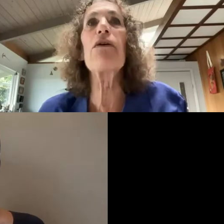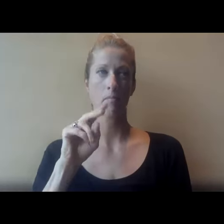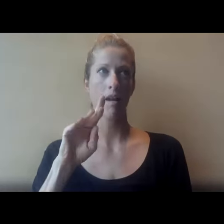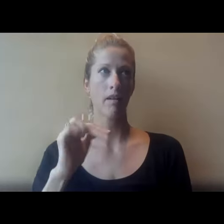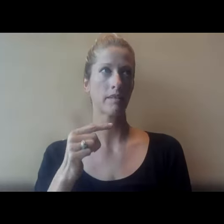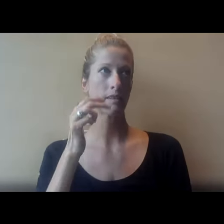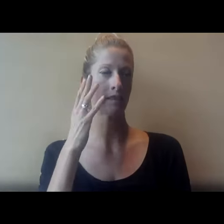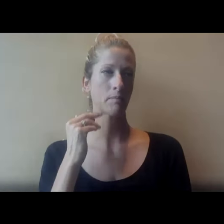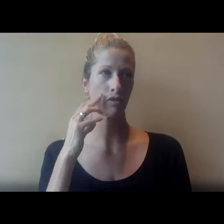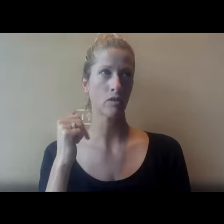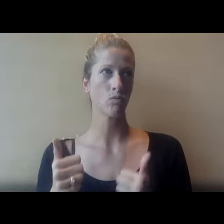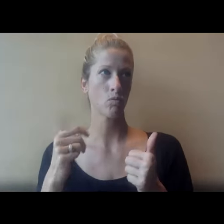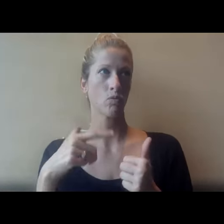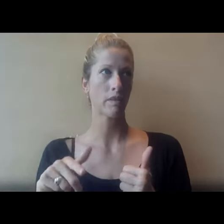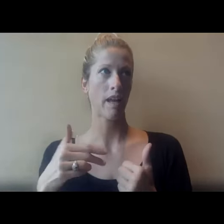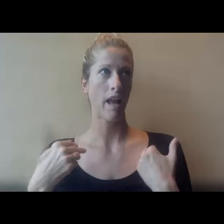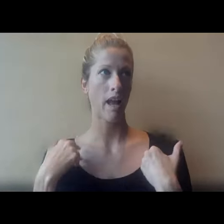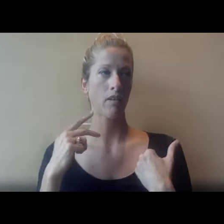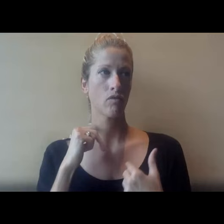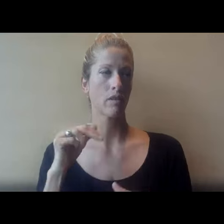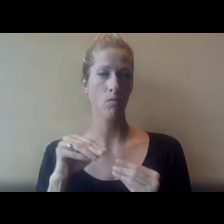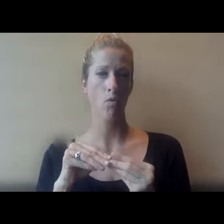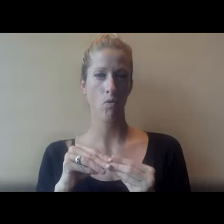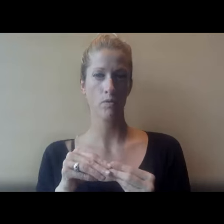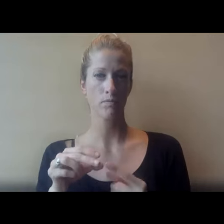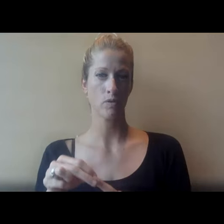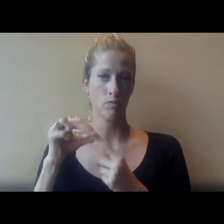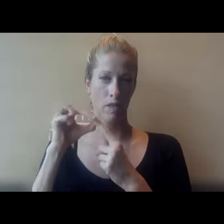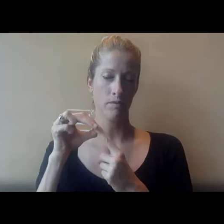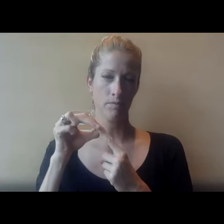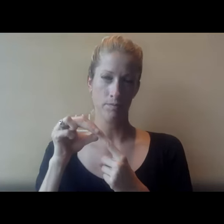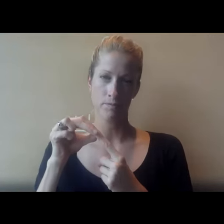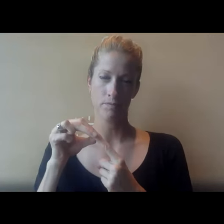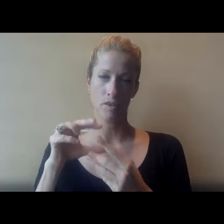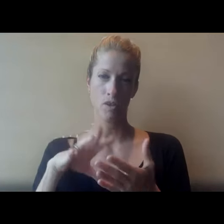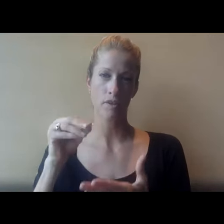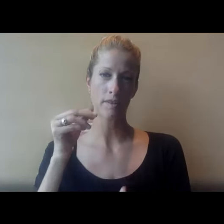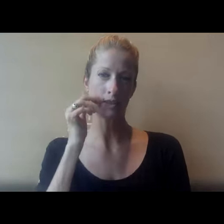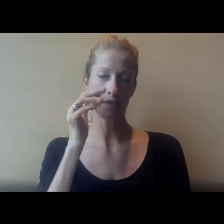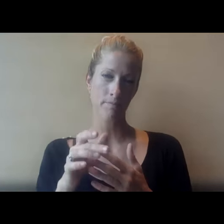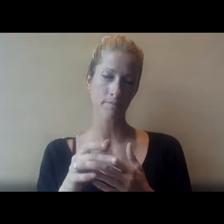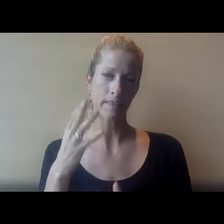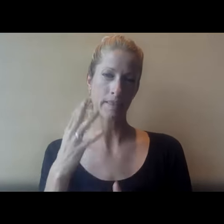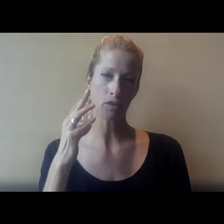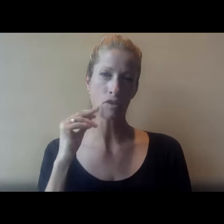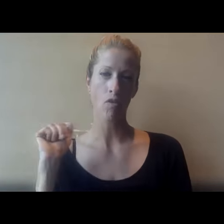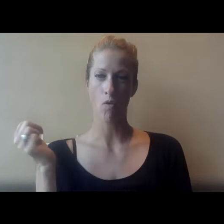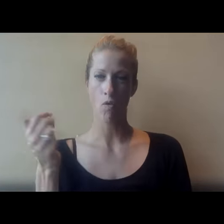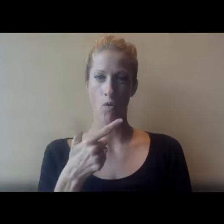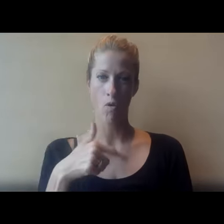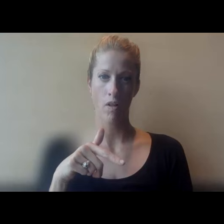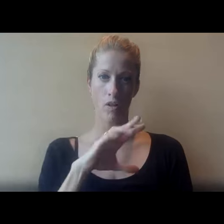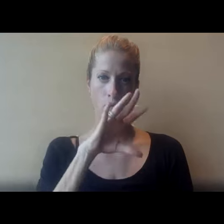experience, but they also have an extremely unique learning experience. All of our materials, including